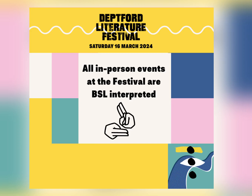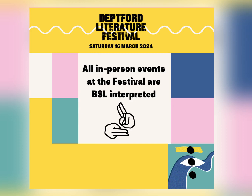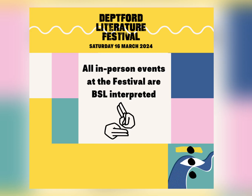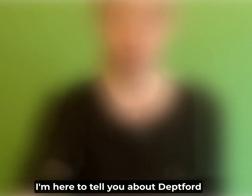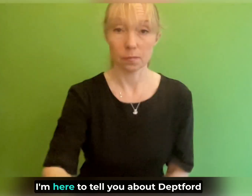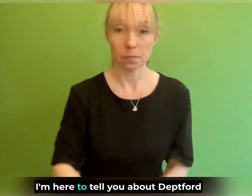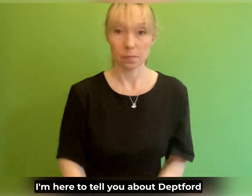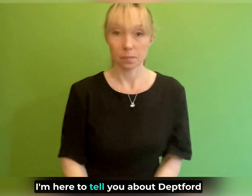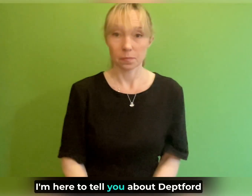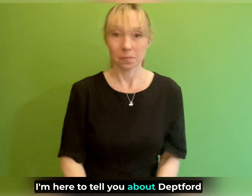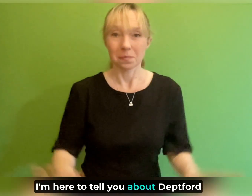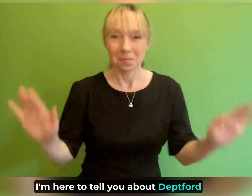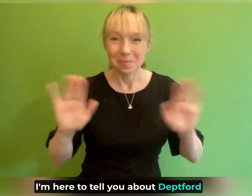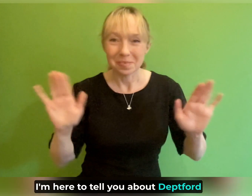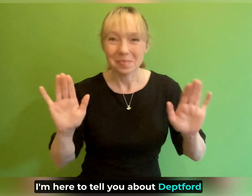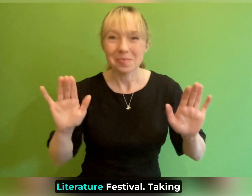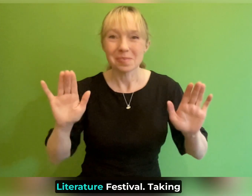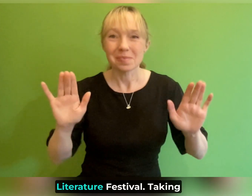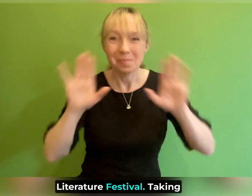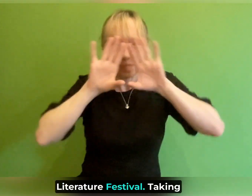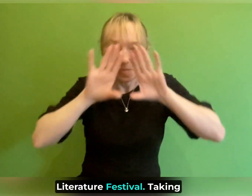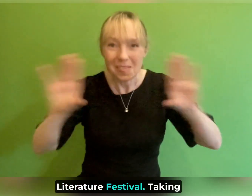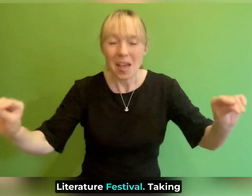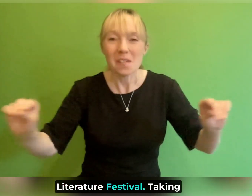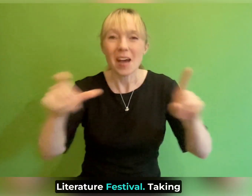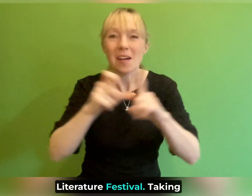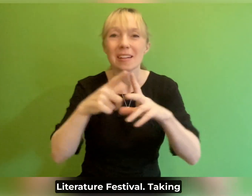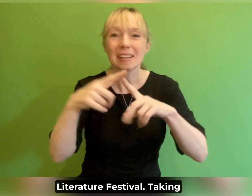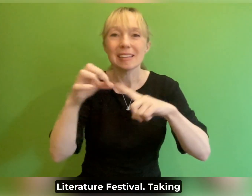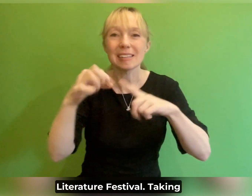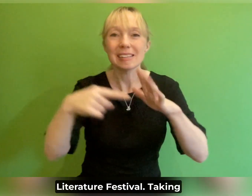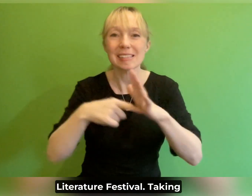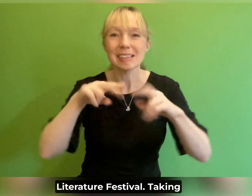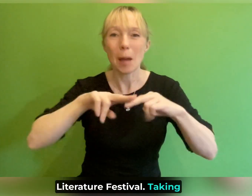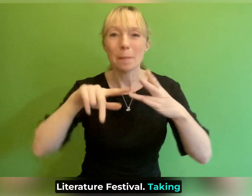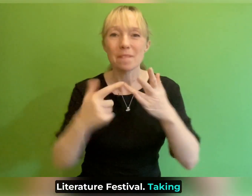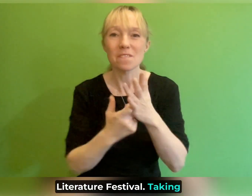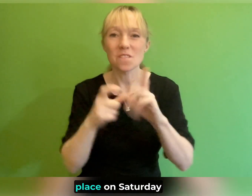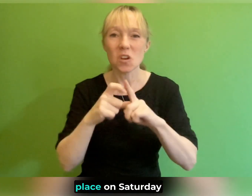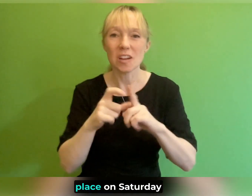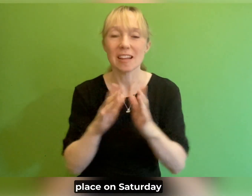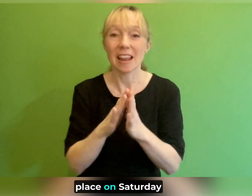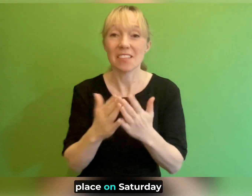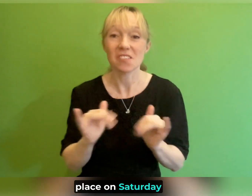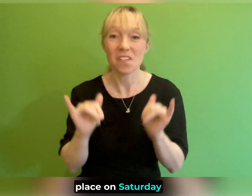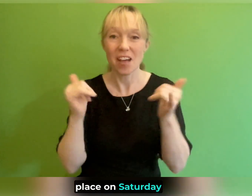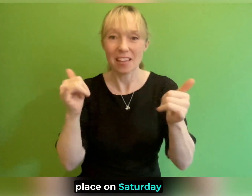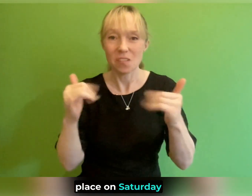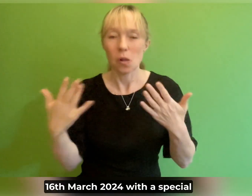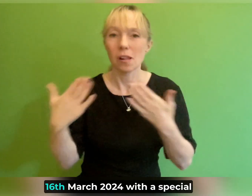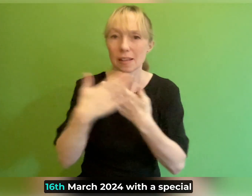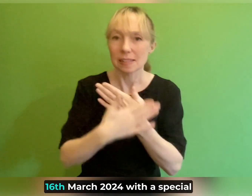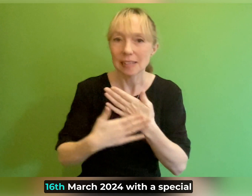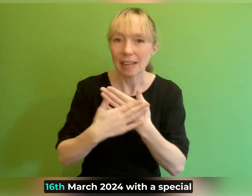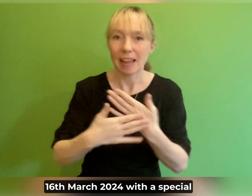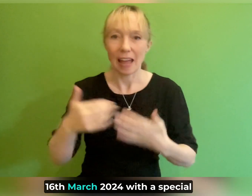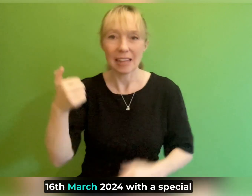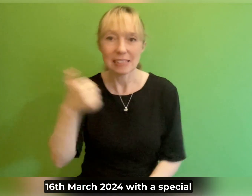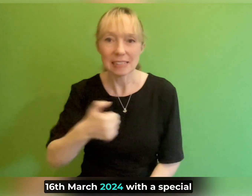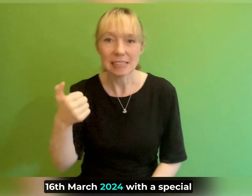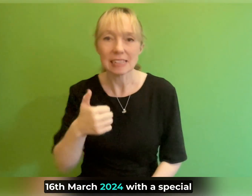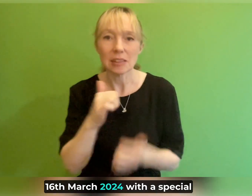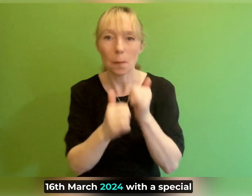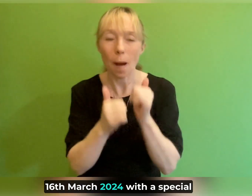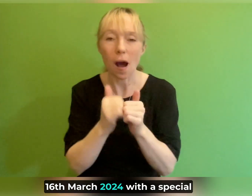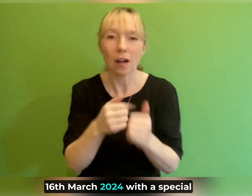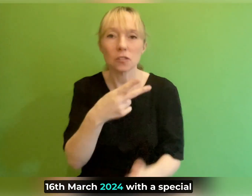I'm here to tell you about Deptford Literature Festival. Taking place on Saturday 16th March